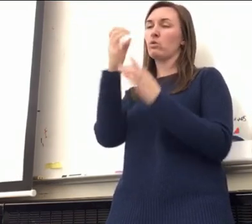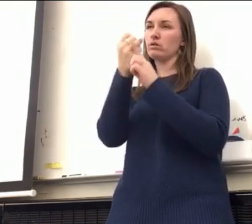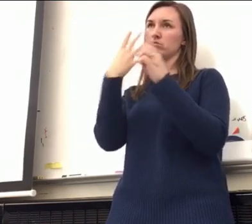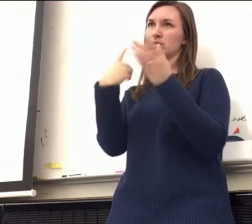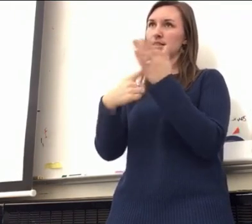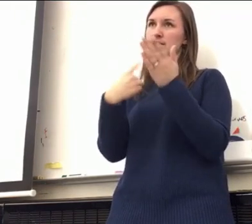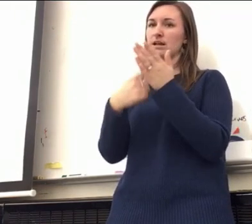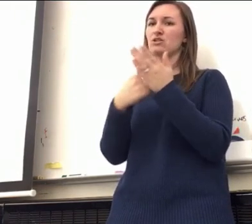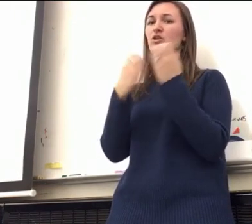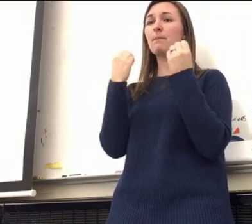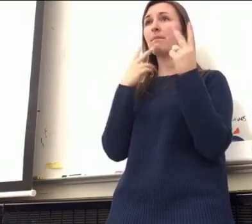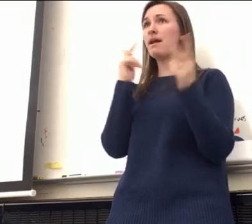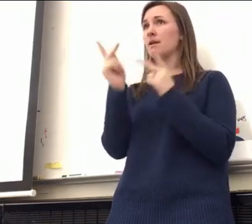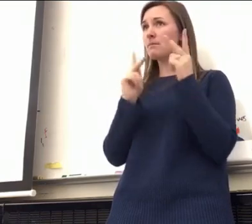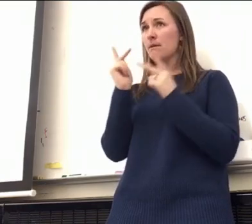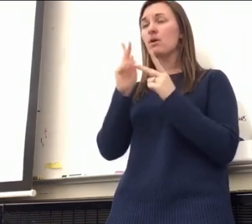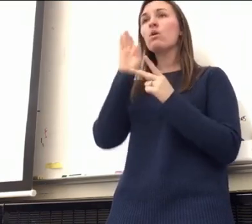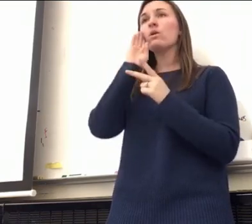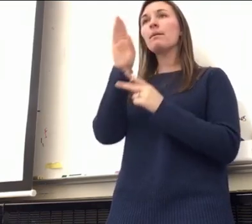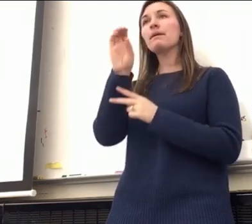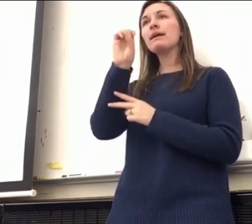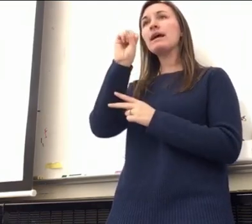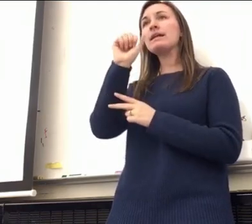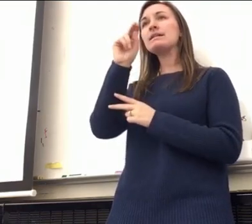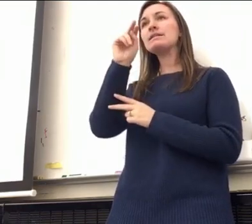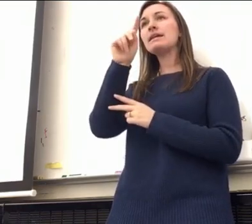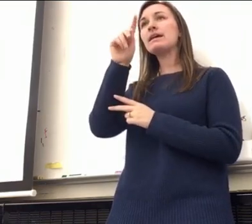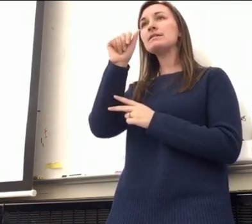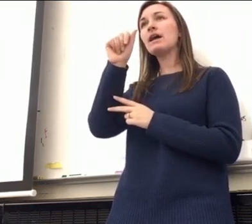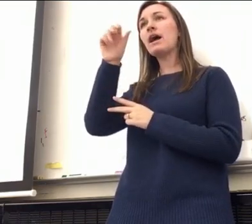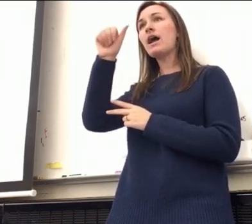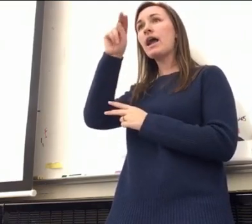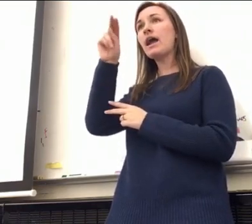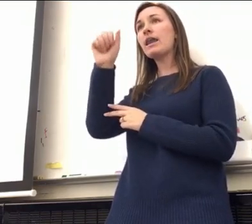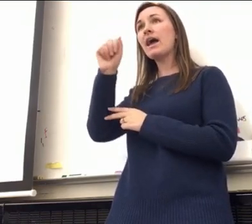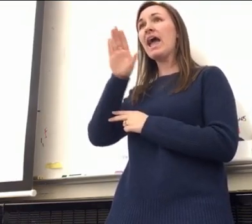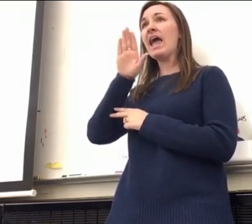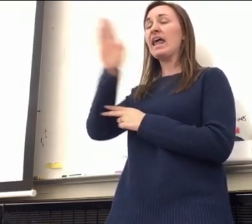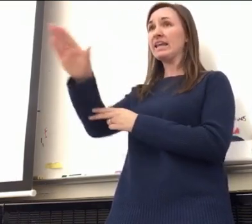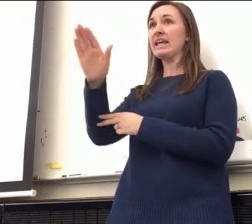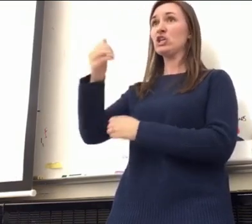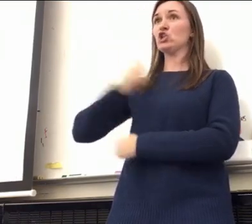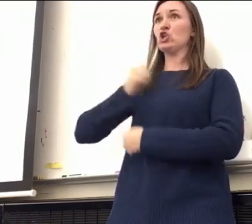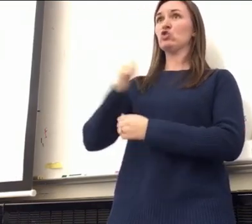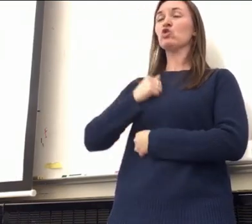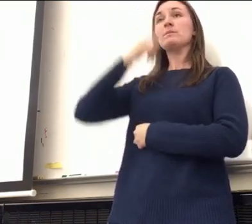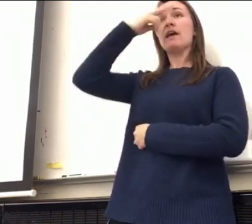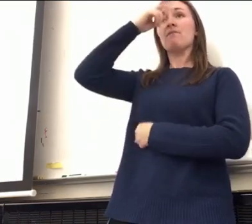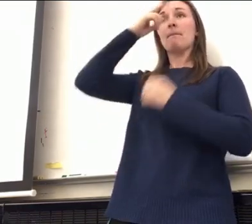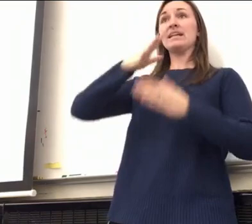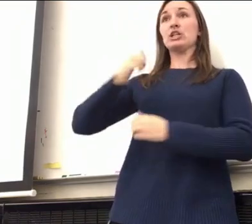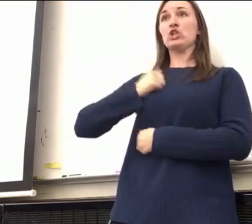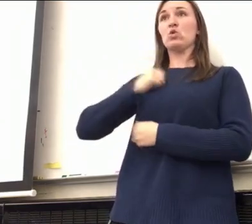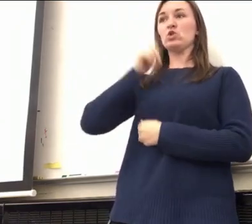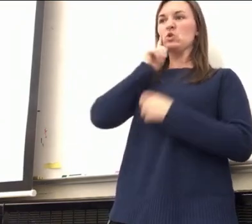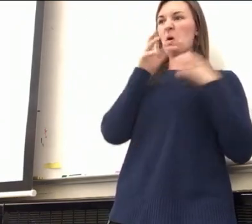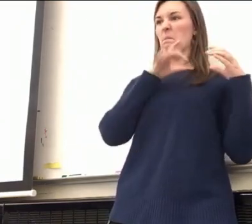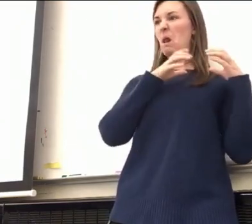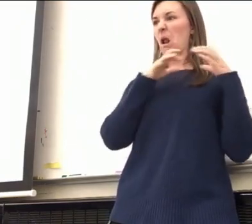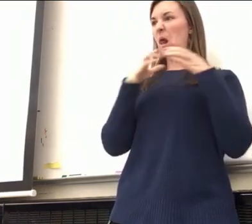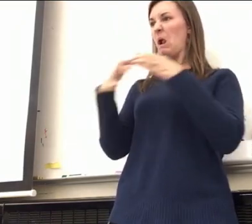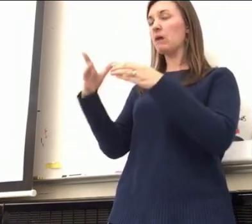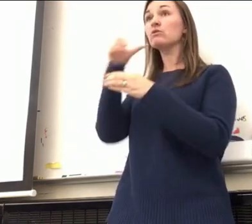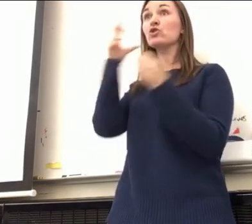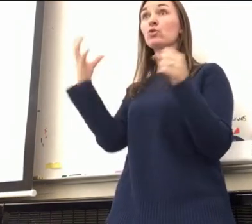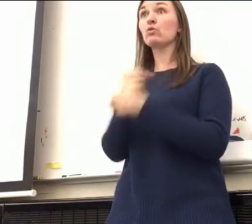men, women, and children is going to be Santa Anna and his 20,000 troops of Mexican soldiers. Who is going to win this